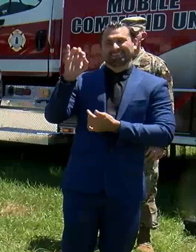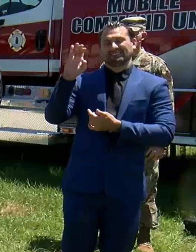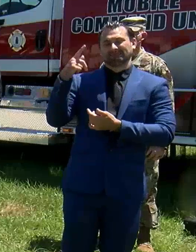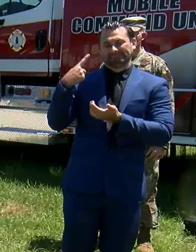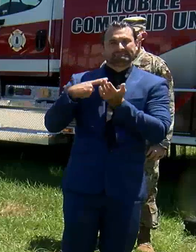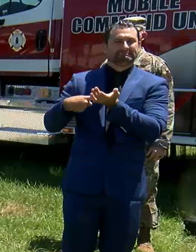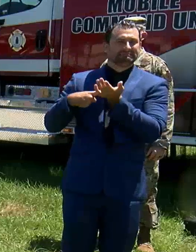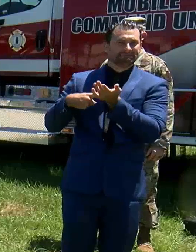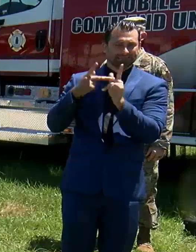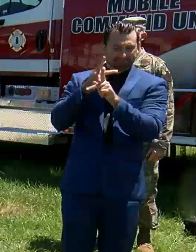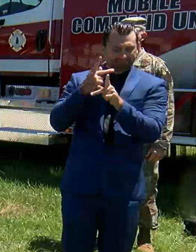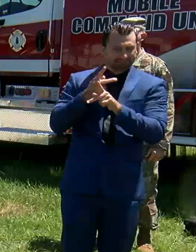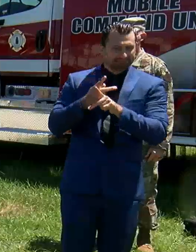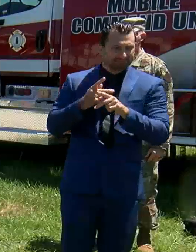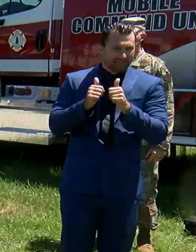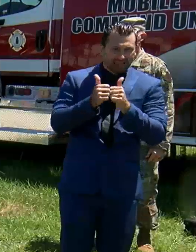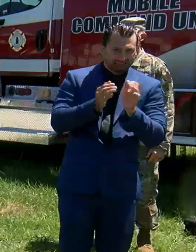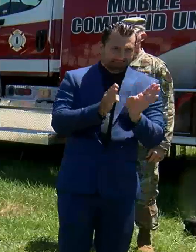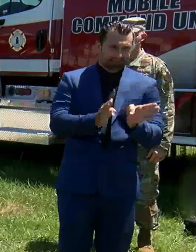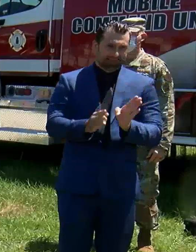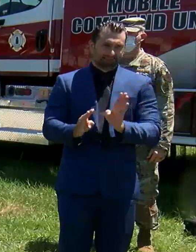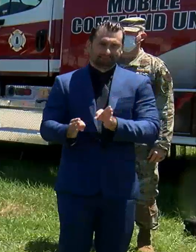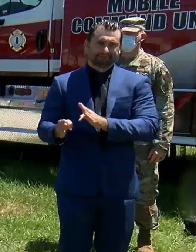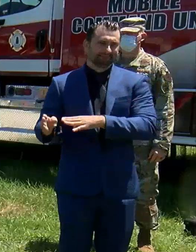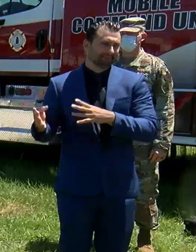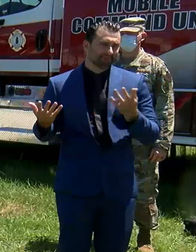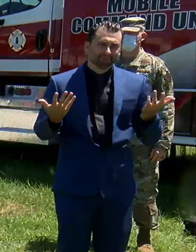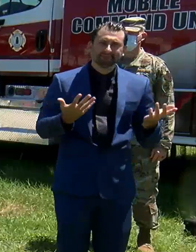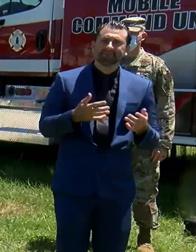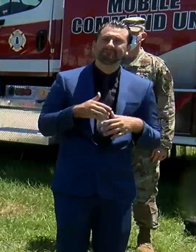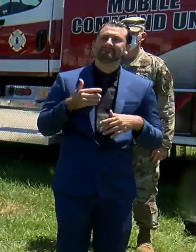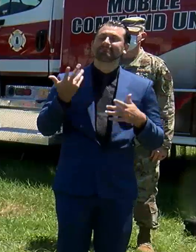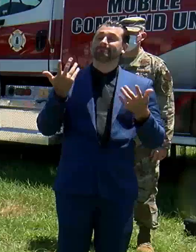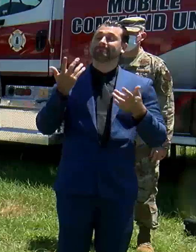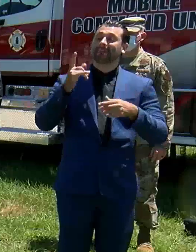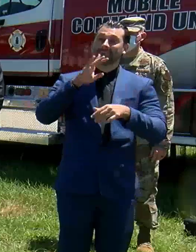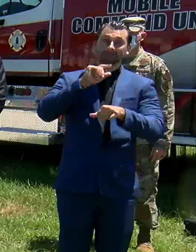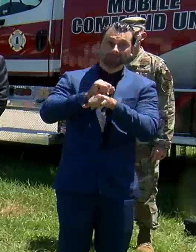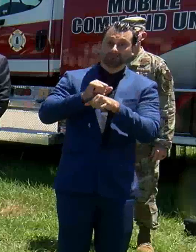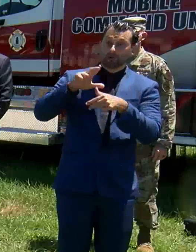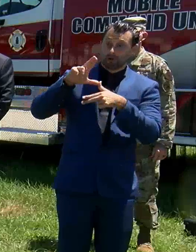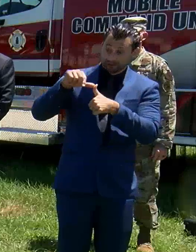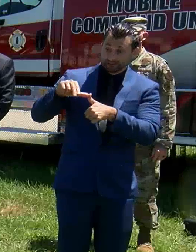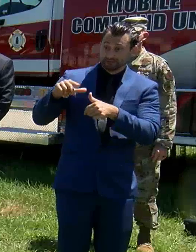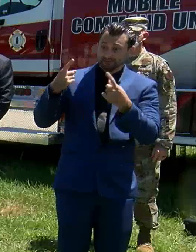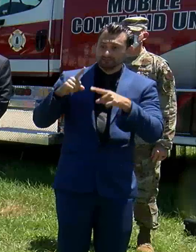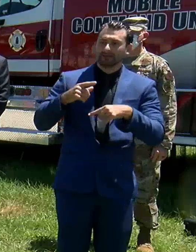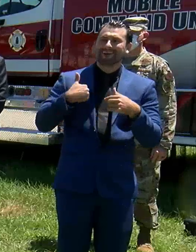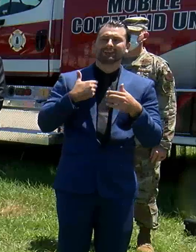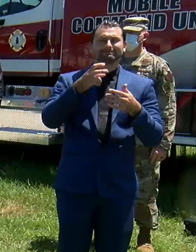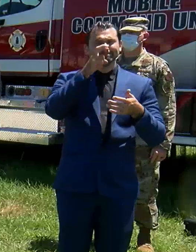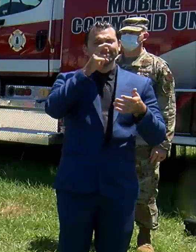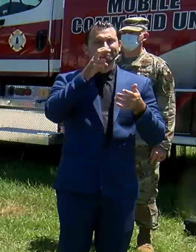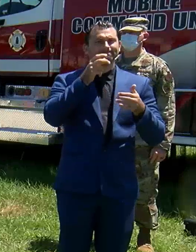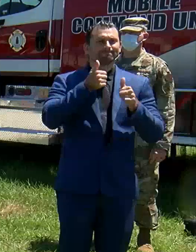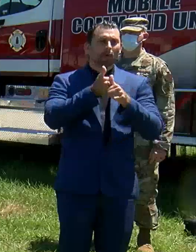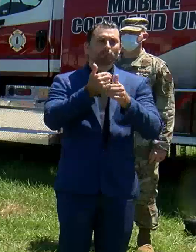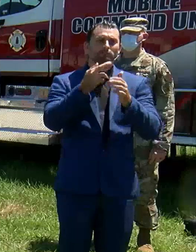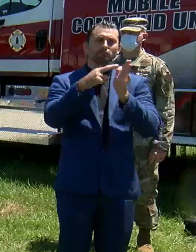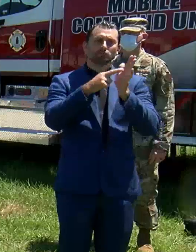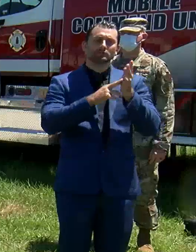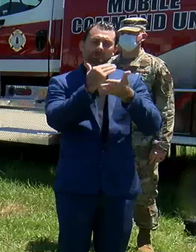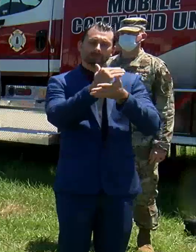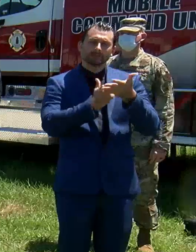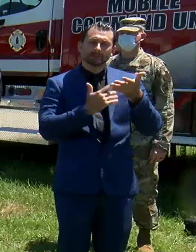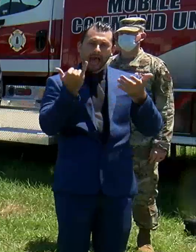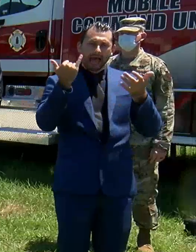code based on the hurricane that is approaching. And so all of these options are on the table. We've been talking to all sorts of experts in the field, getting all sorts